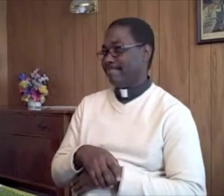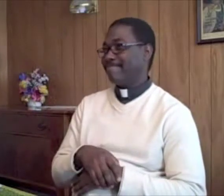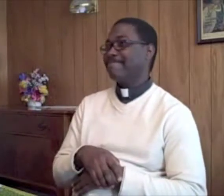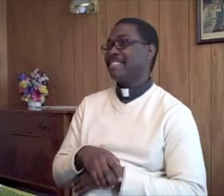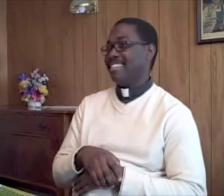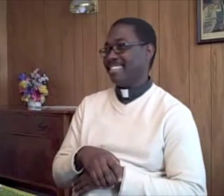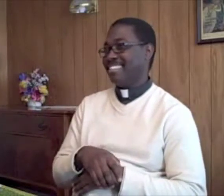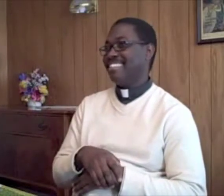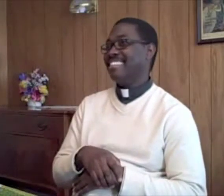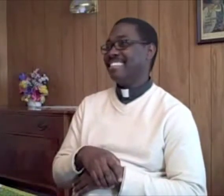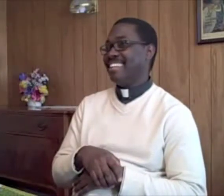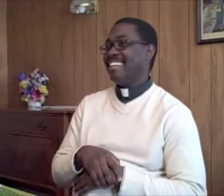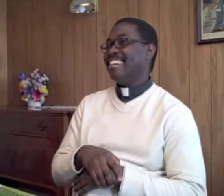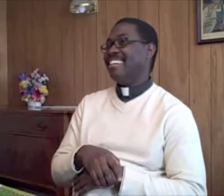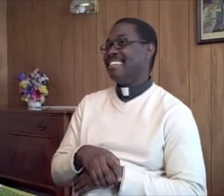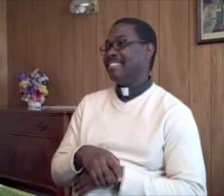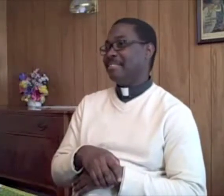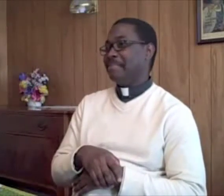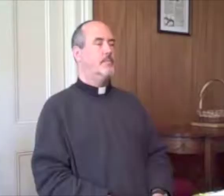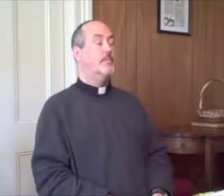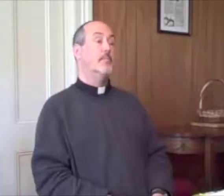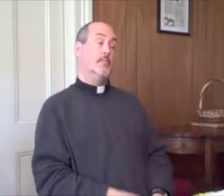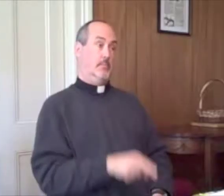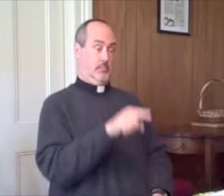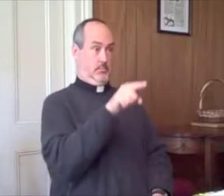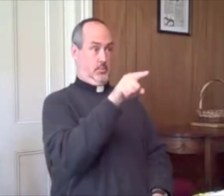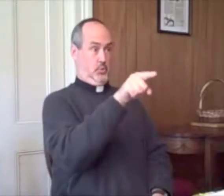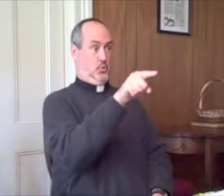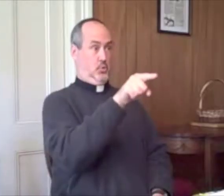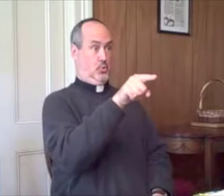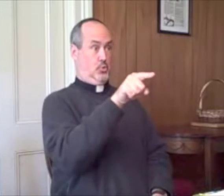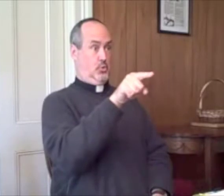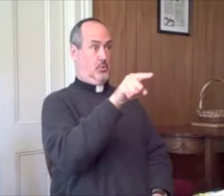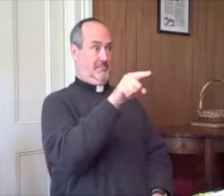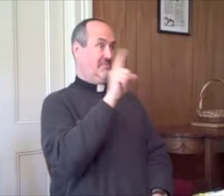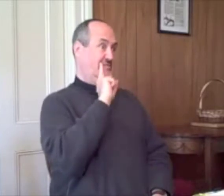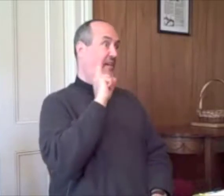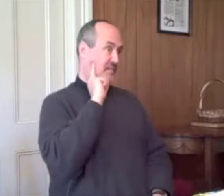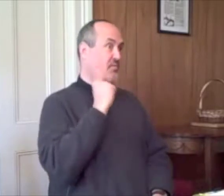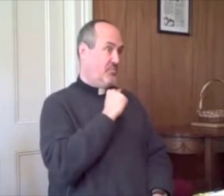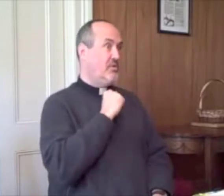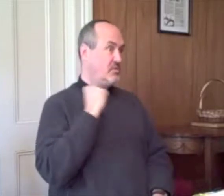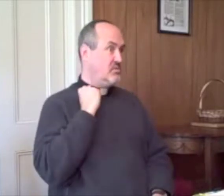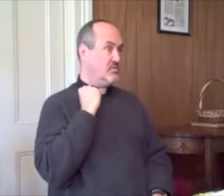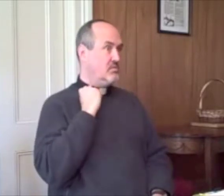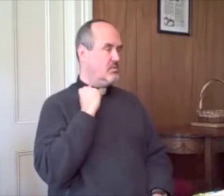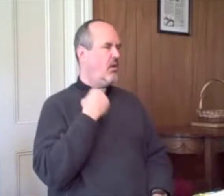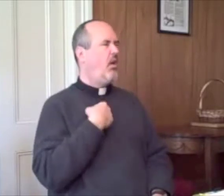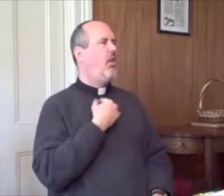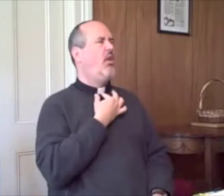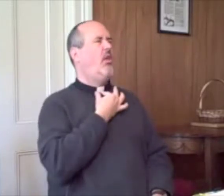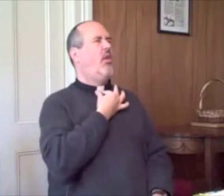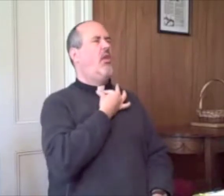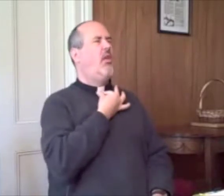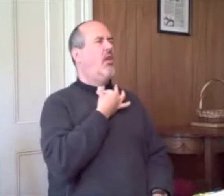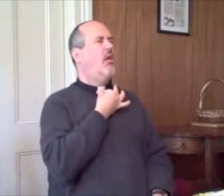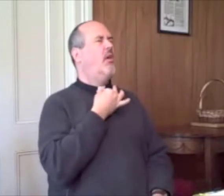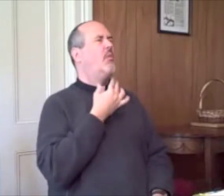that we service. I love that. As a deaf priest, can you tell me what you feel some of the